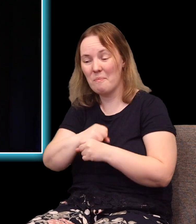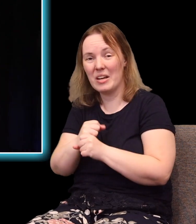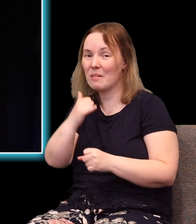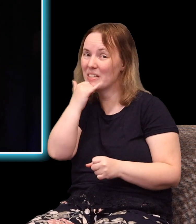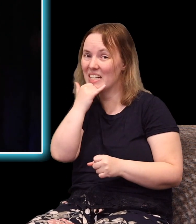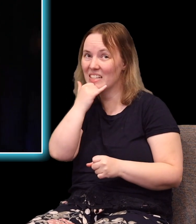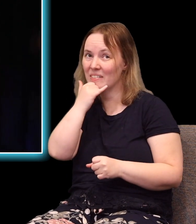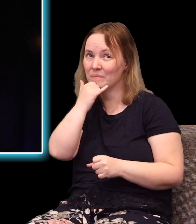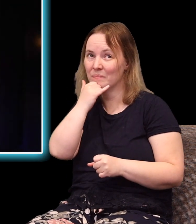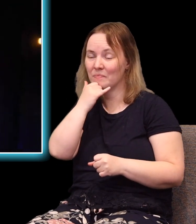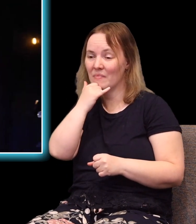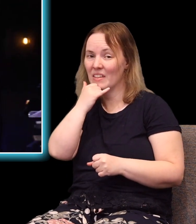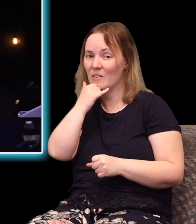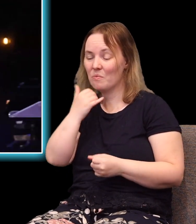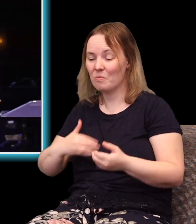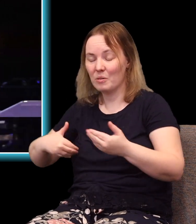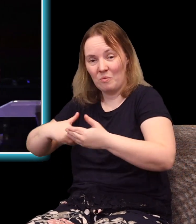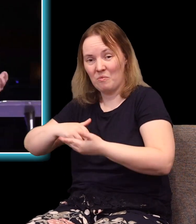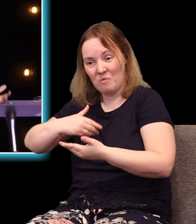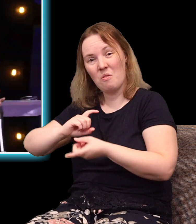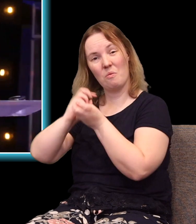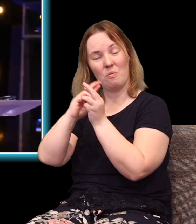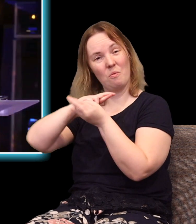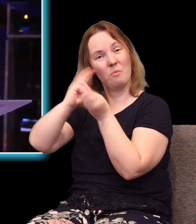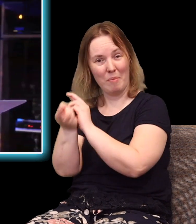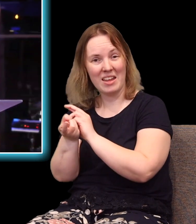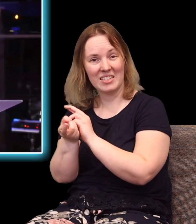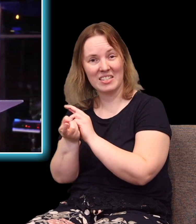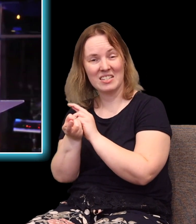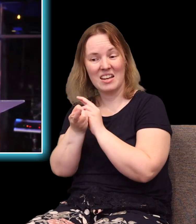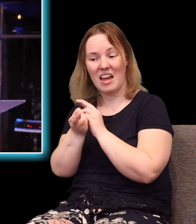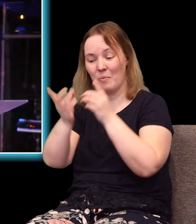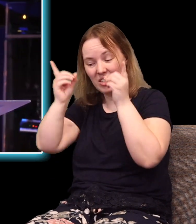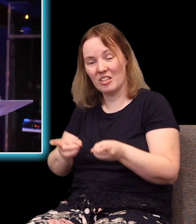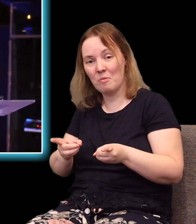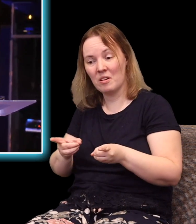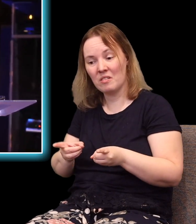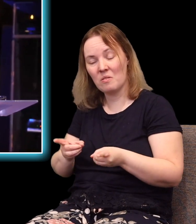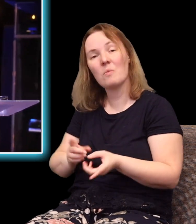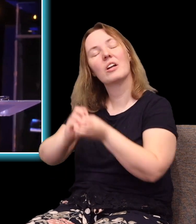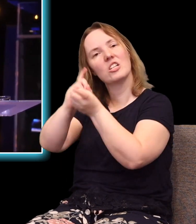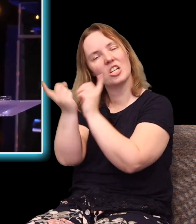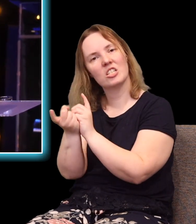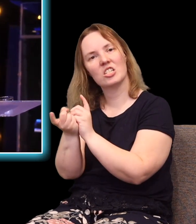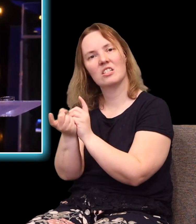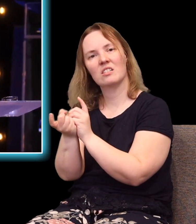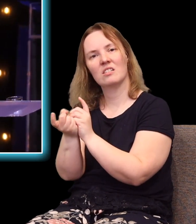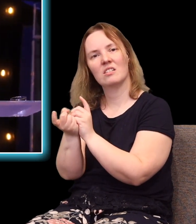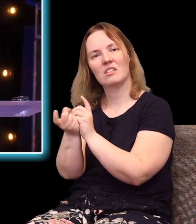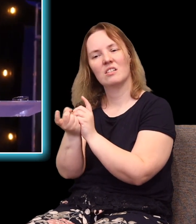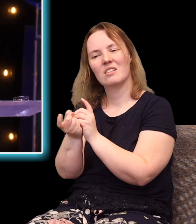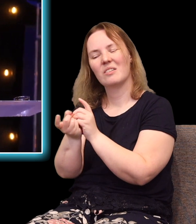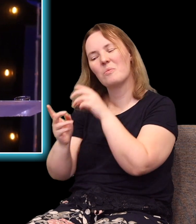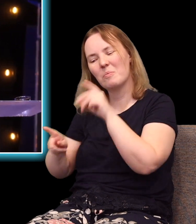make mistakes. We repent of those things and we determine that we're going to grow through that. But my question is this. When people look at you and me, do they see